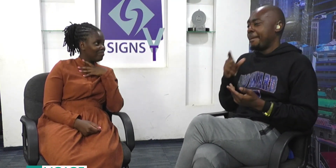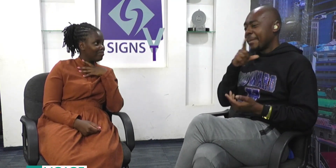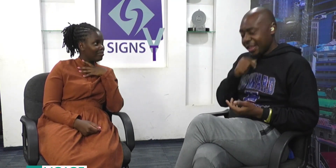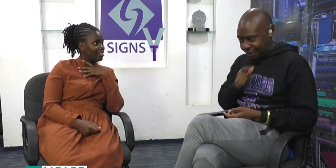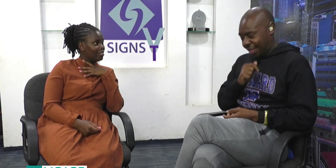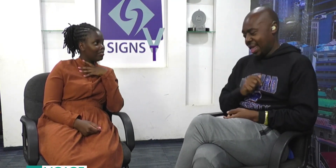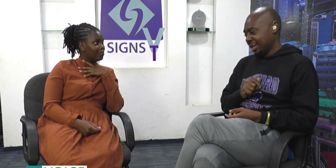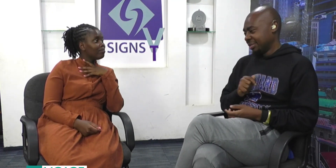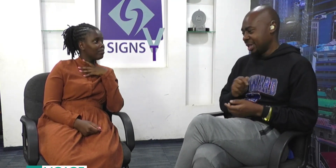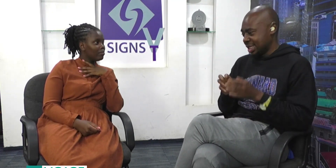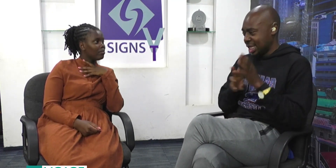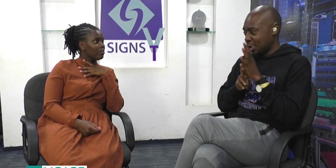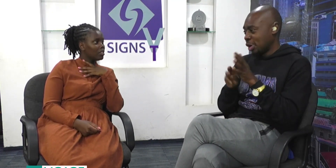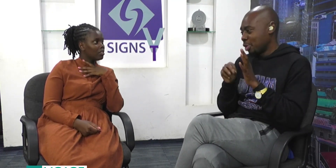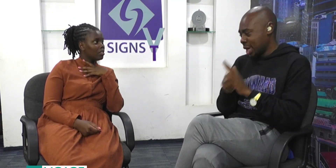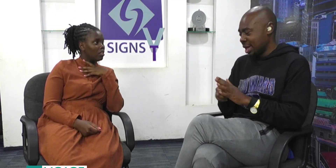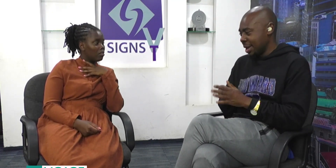being a role model to me.